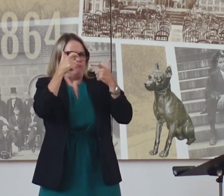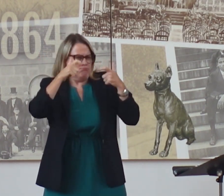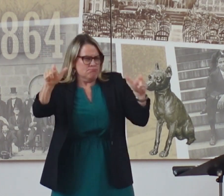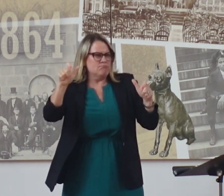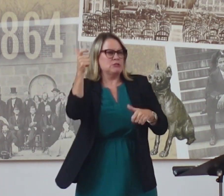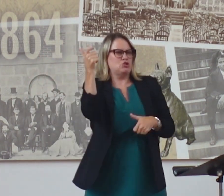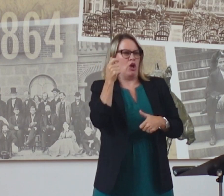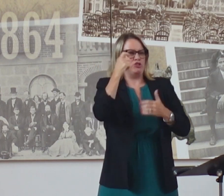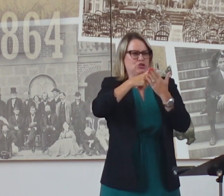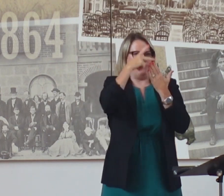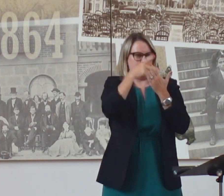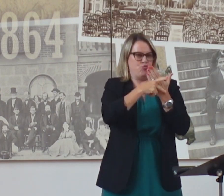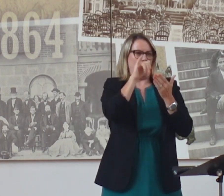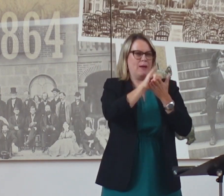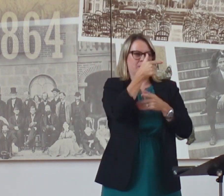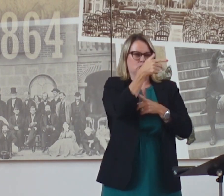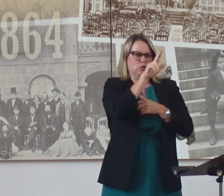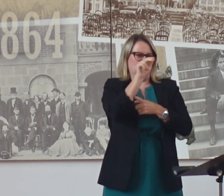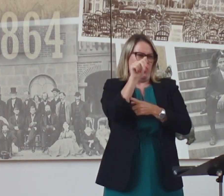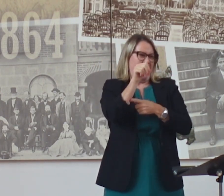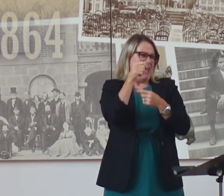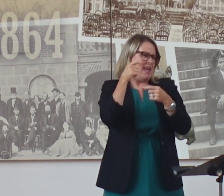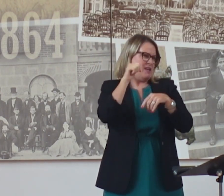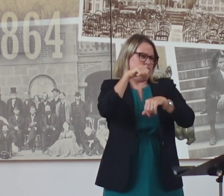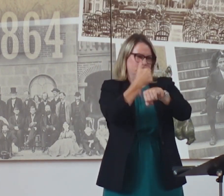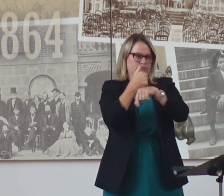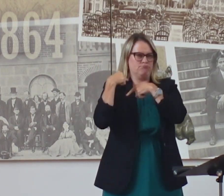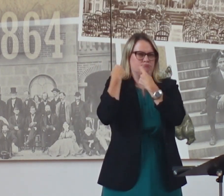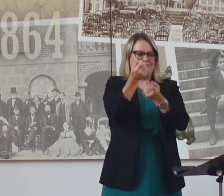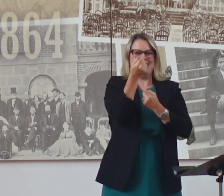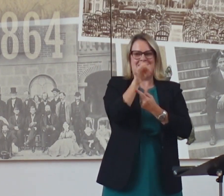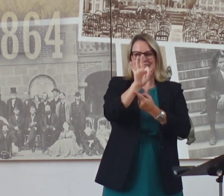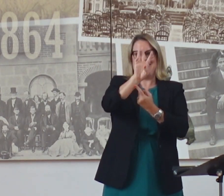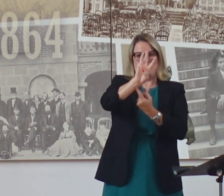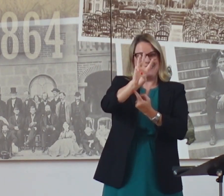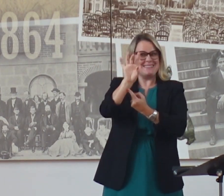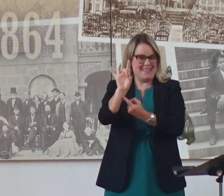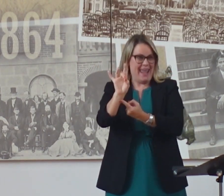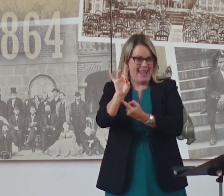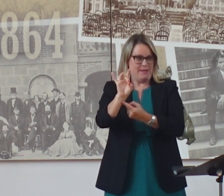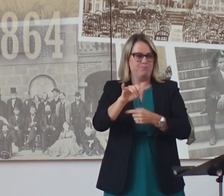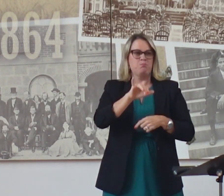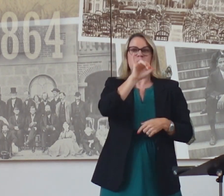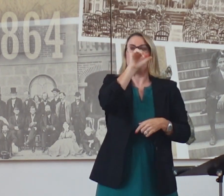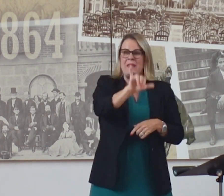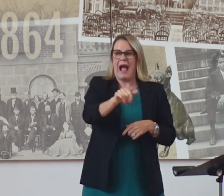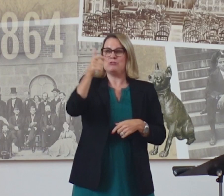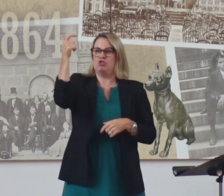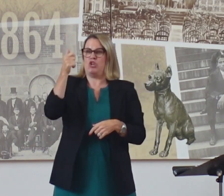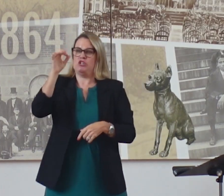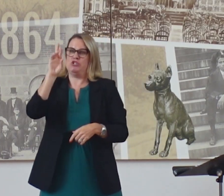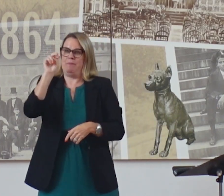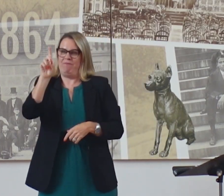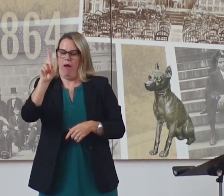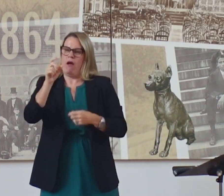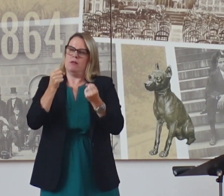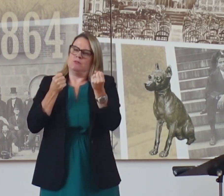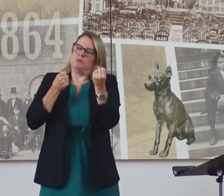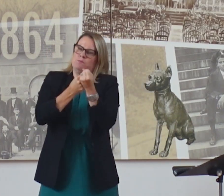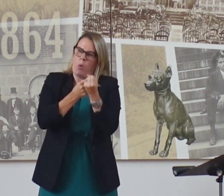GFF. That's a huge scholarship program that GUAA has founded, and it's been in existence since 1968.